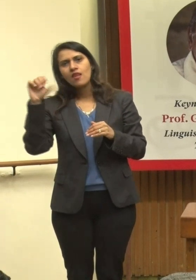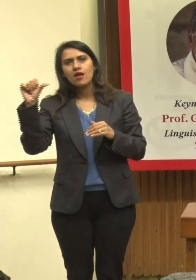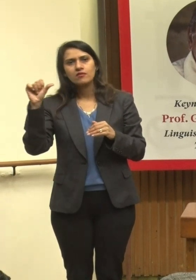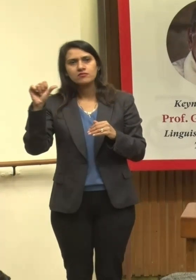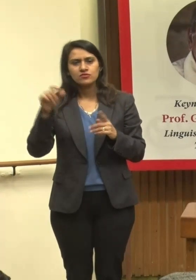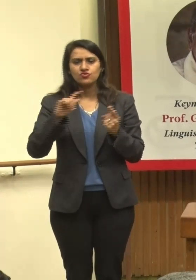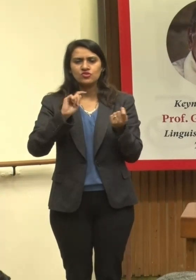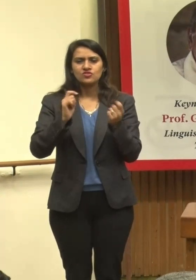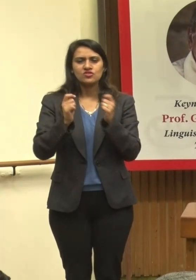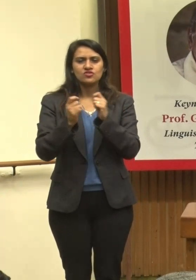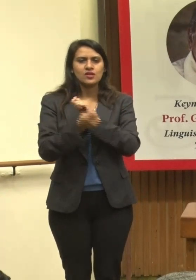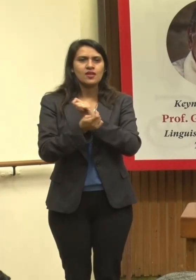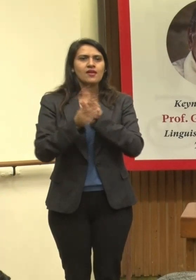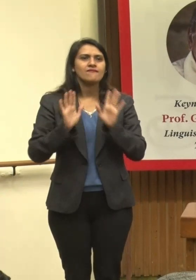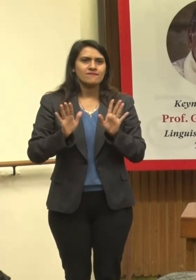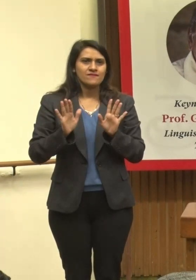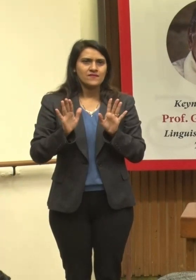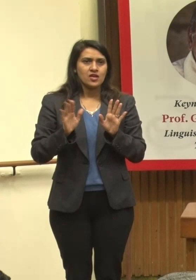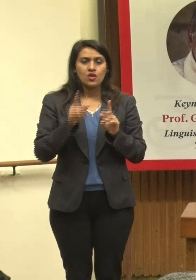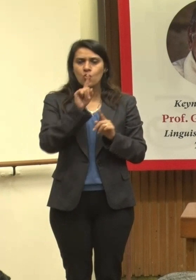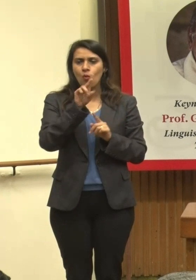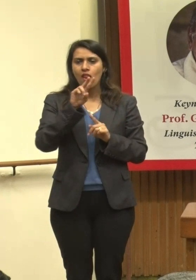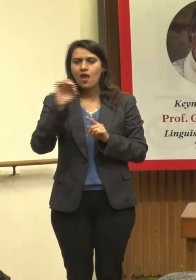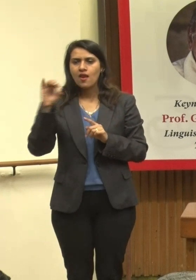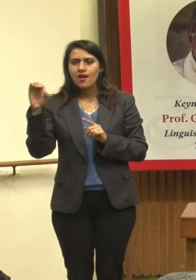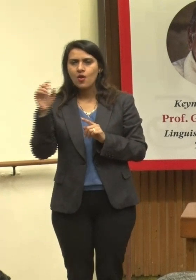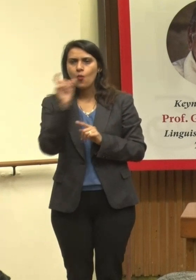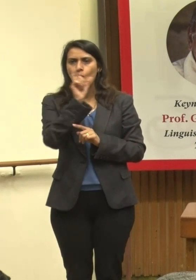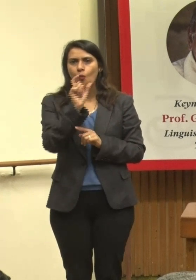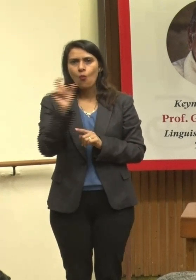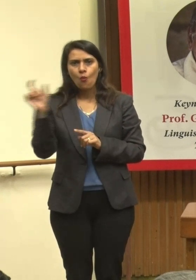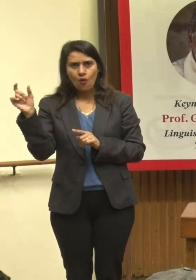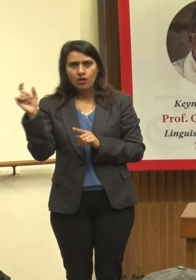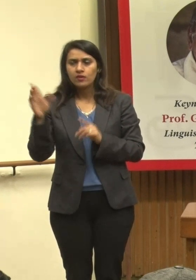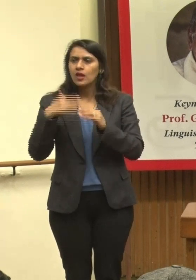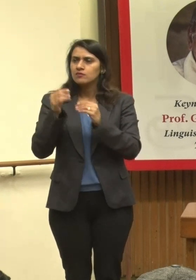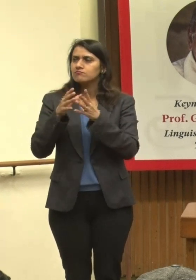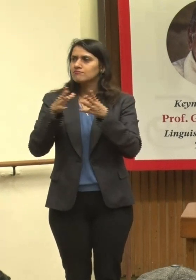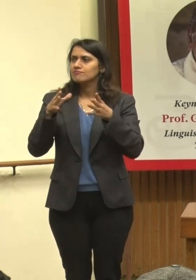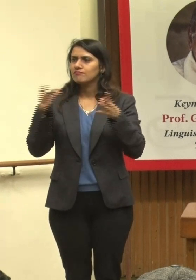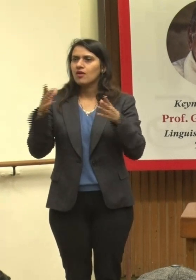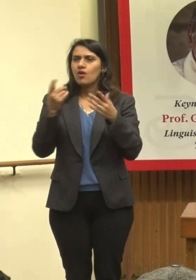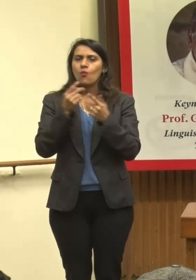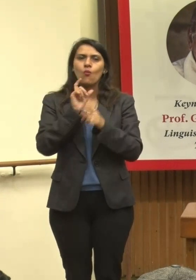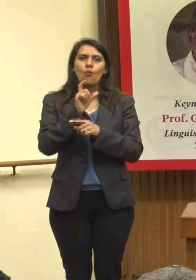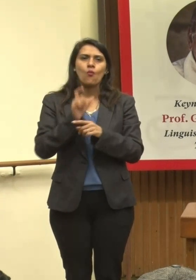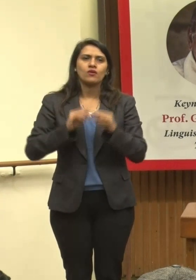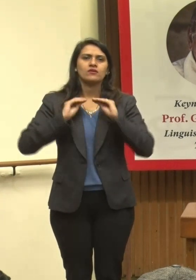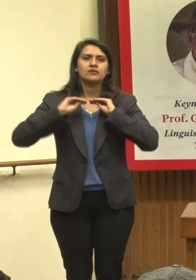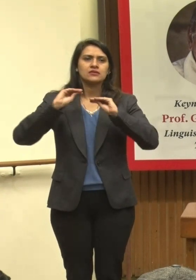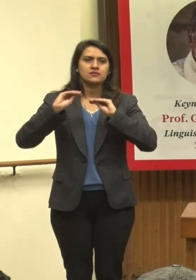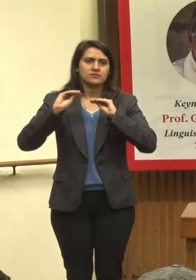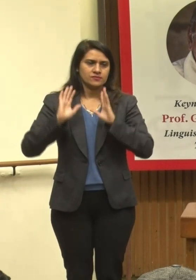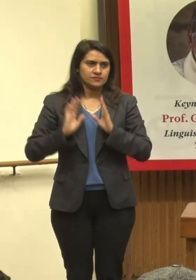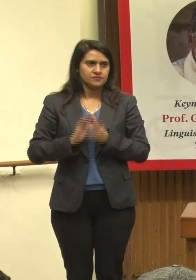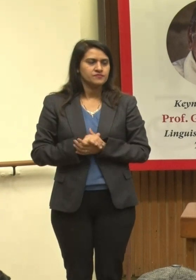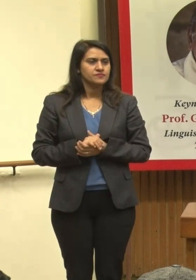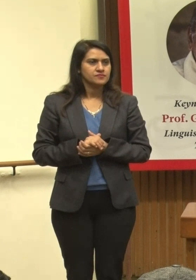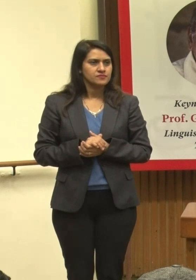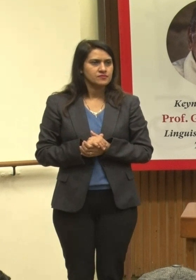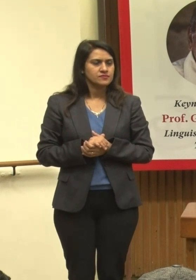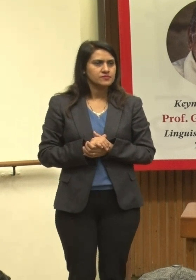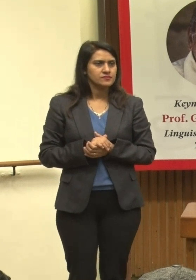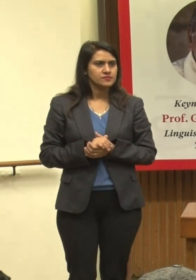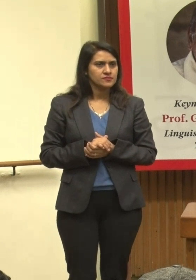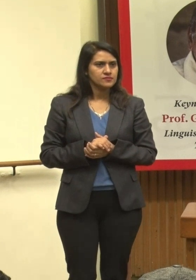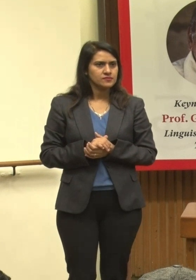starts changing. It's 1200 words, then it gets expanded. That said,